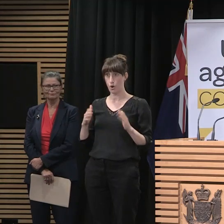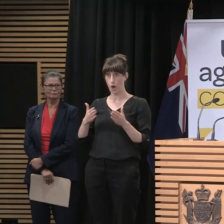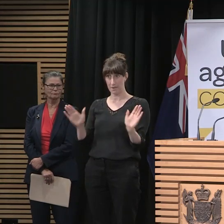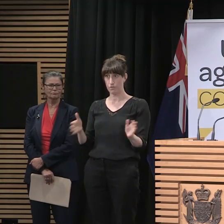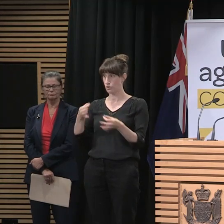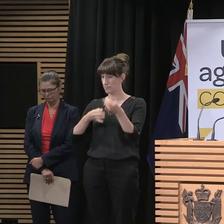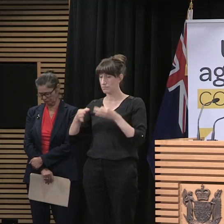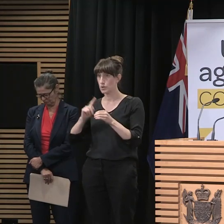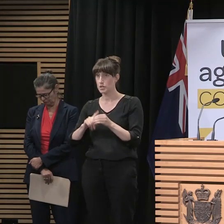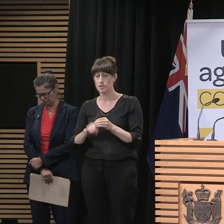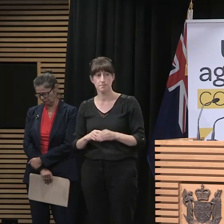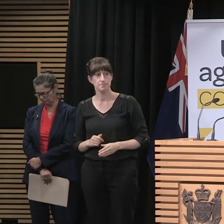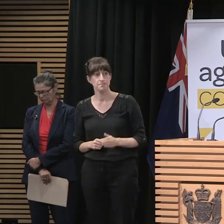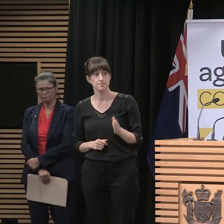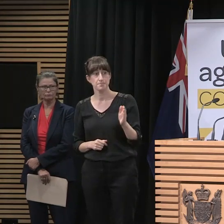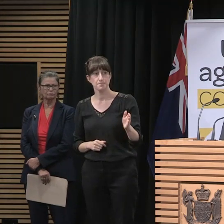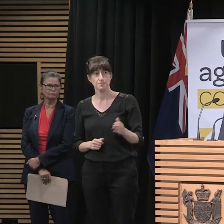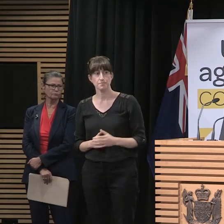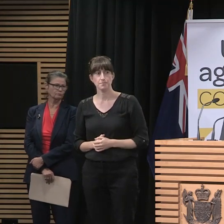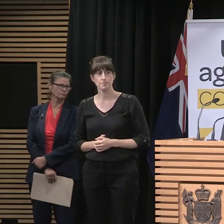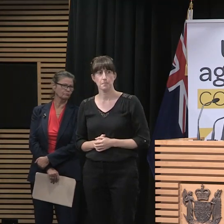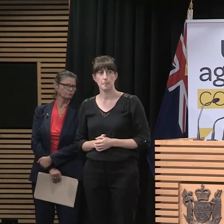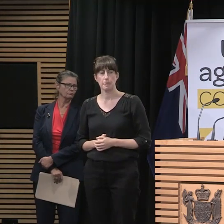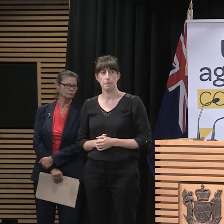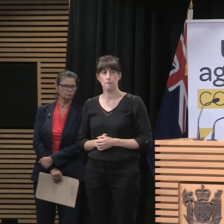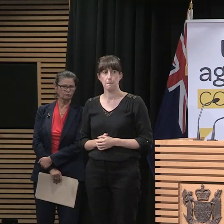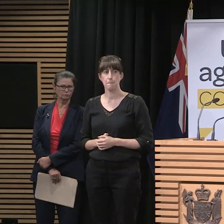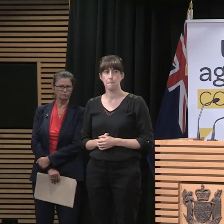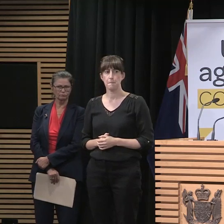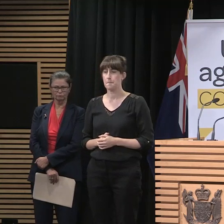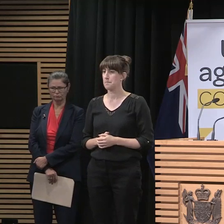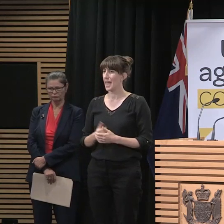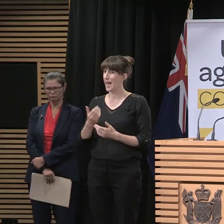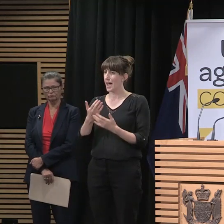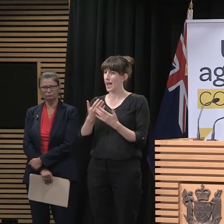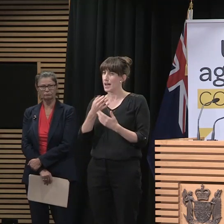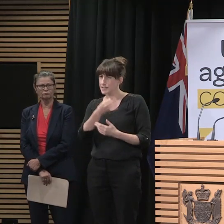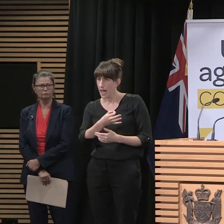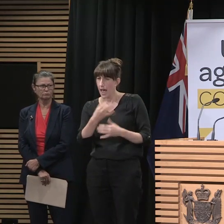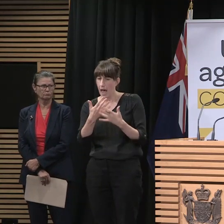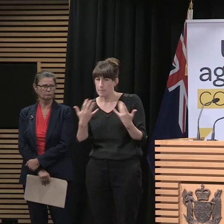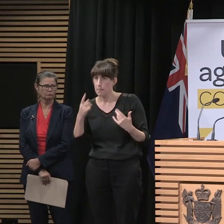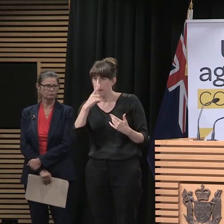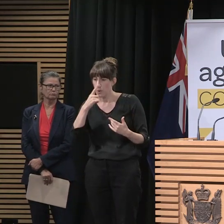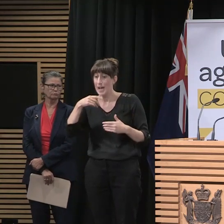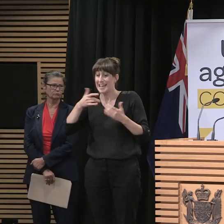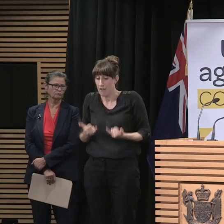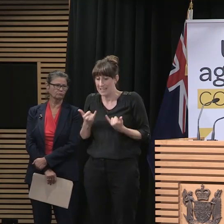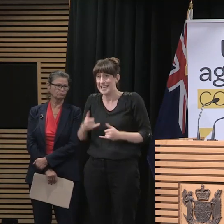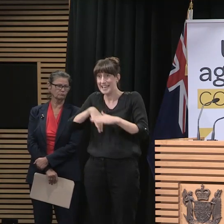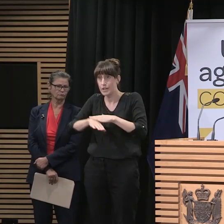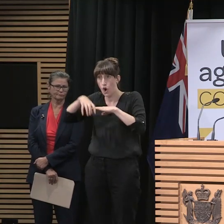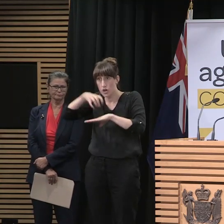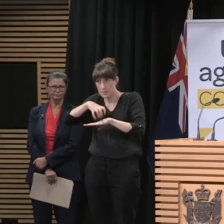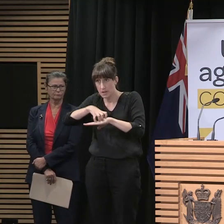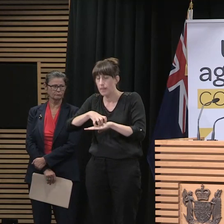Are you able to say, how many cases are in hospital, have been hospitalised? Yes, at the moment there are 6